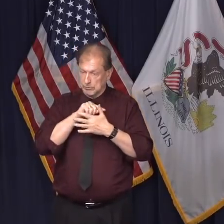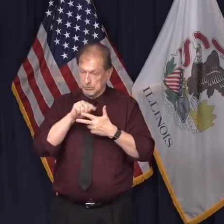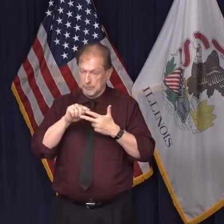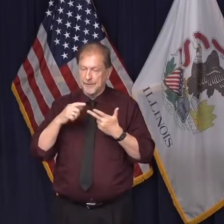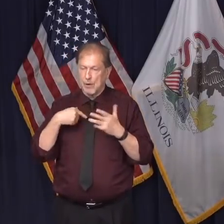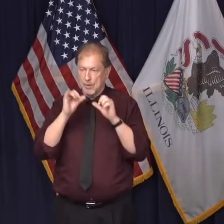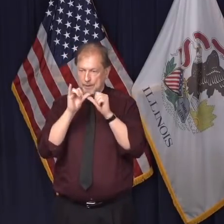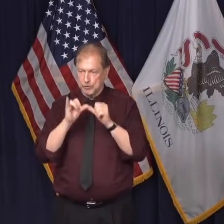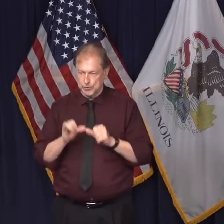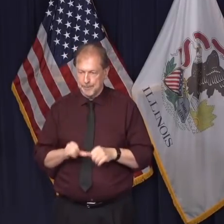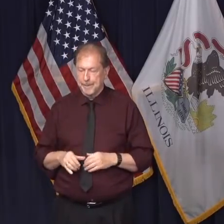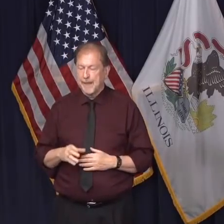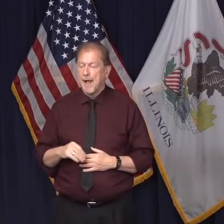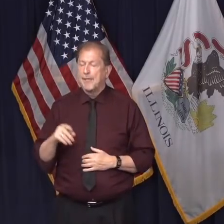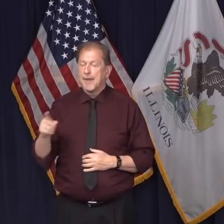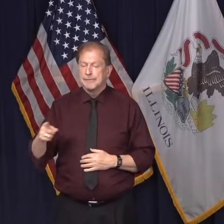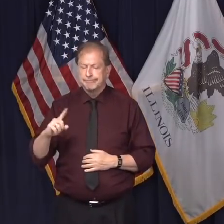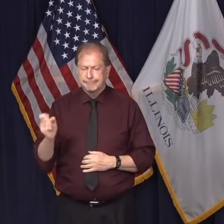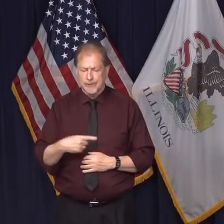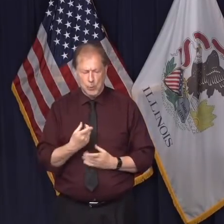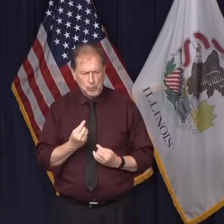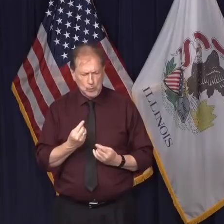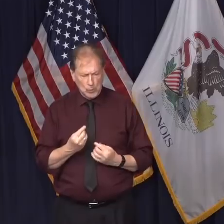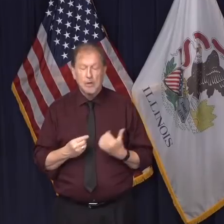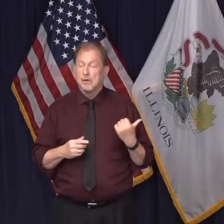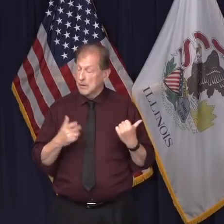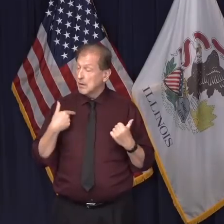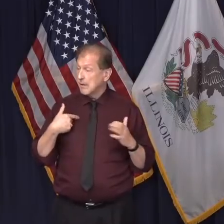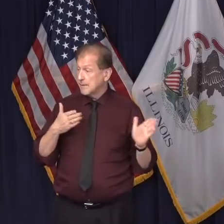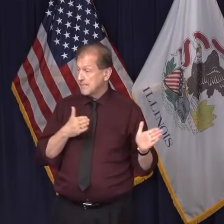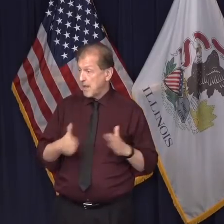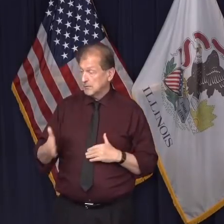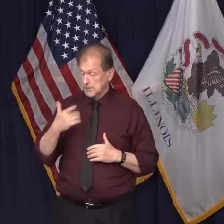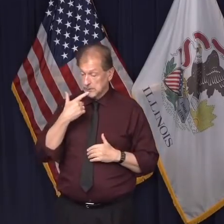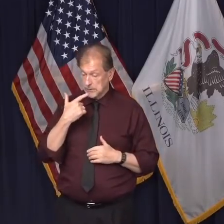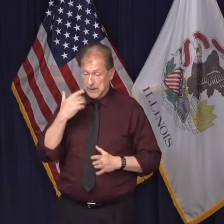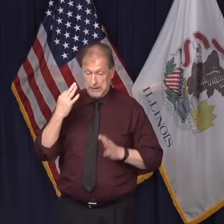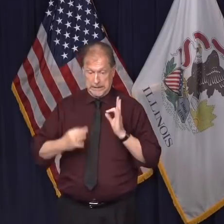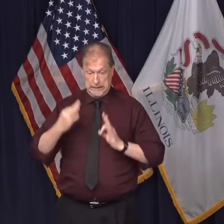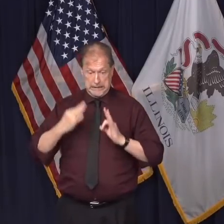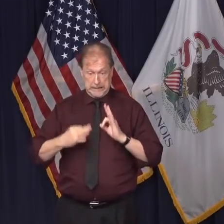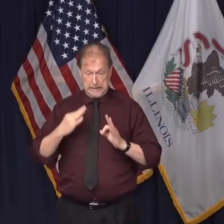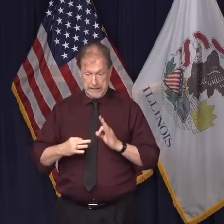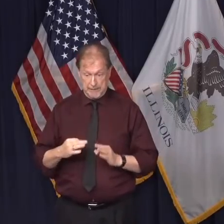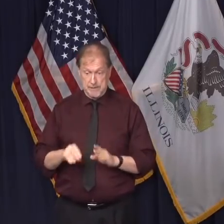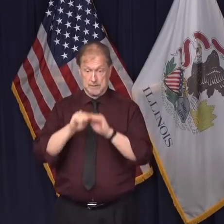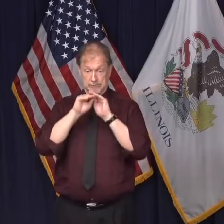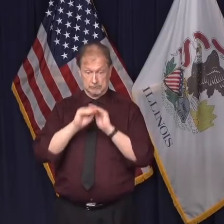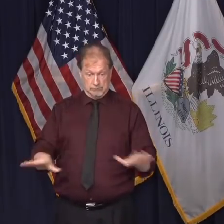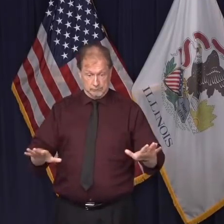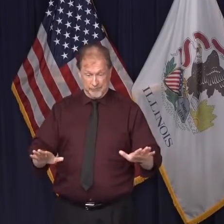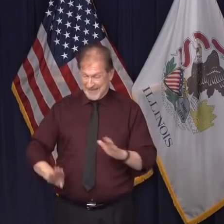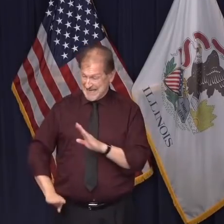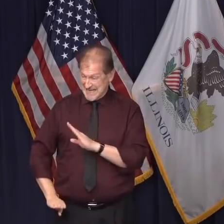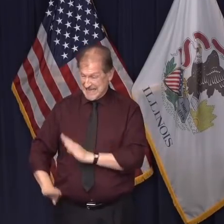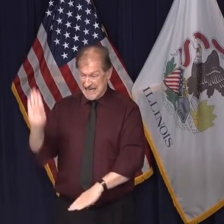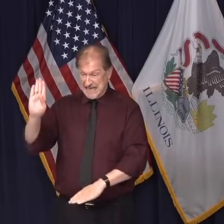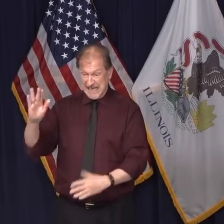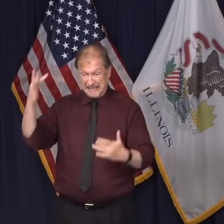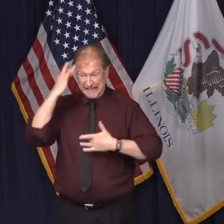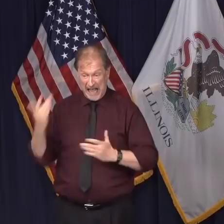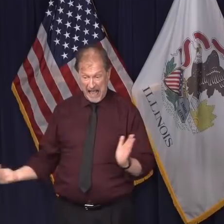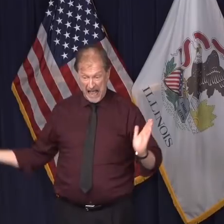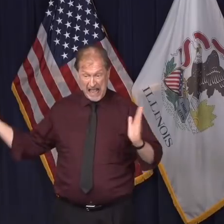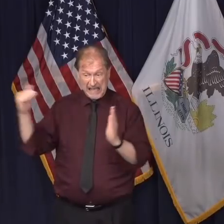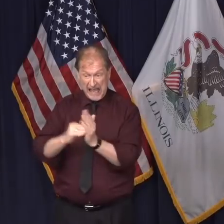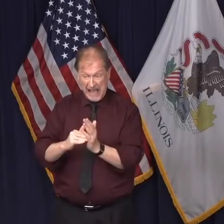Well, yes, what would we do? yeah, and again, that's spelled out on in the plan that it's possible that if we have a surge, a spike, and we